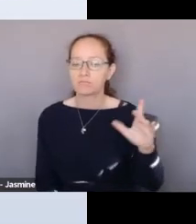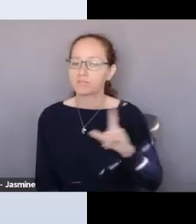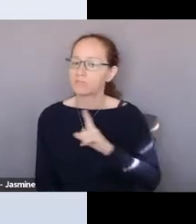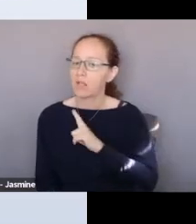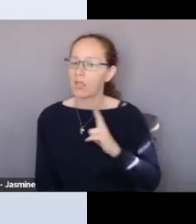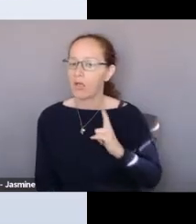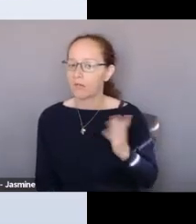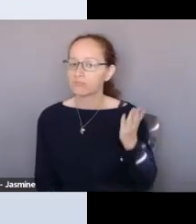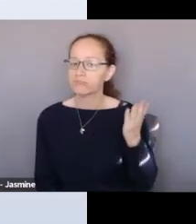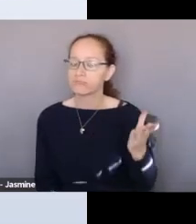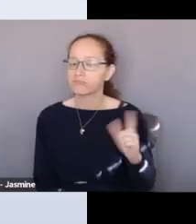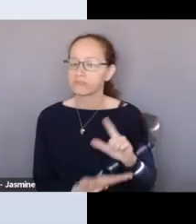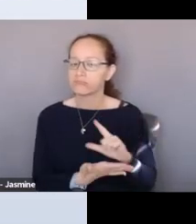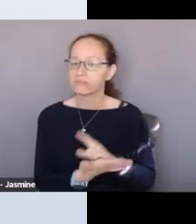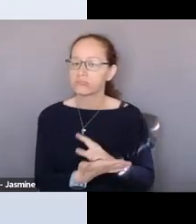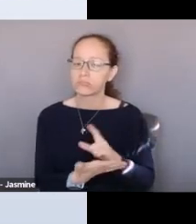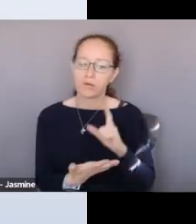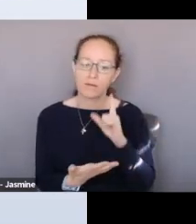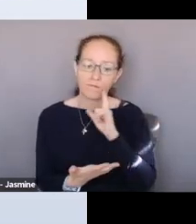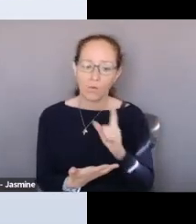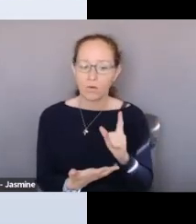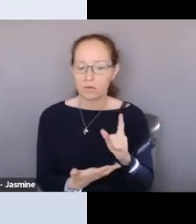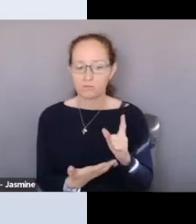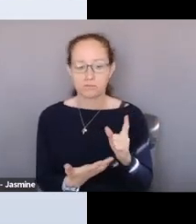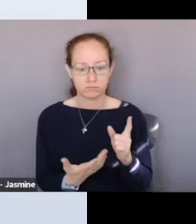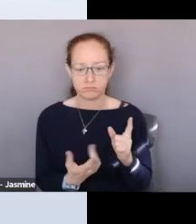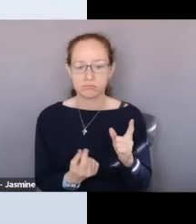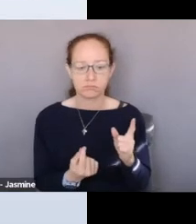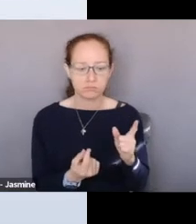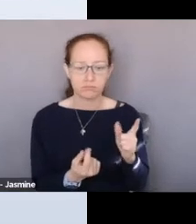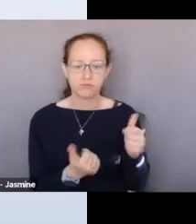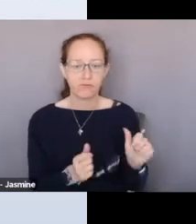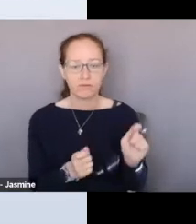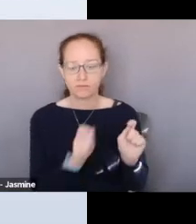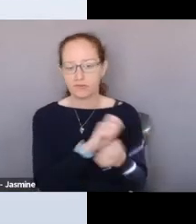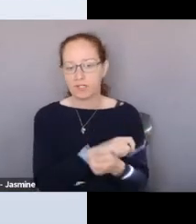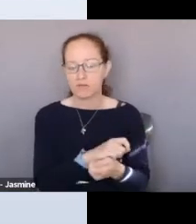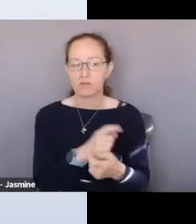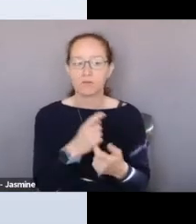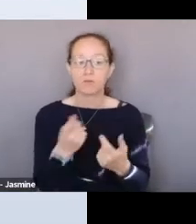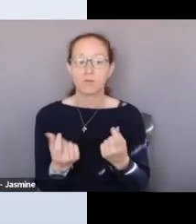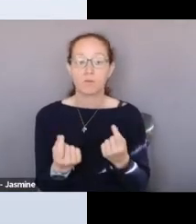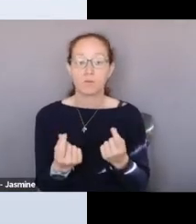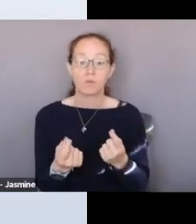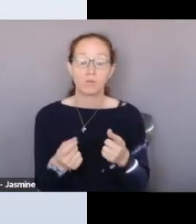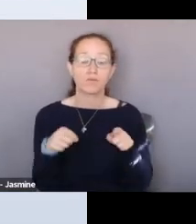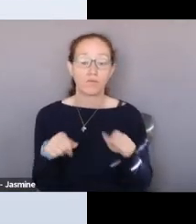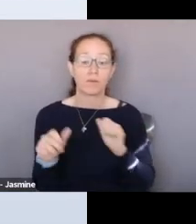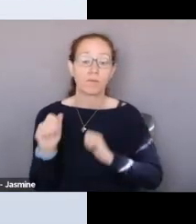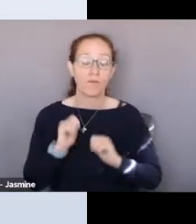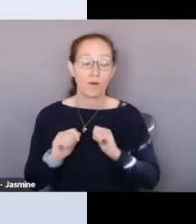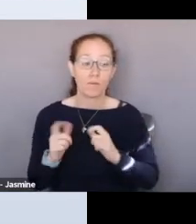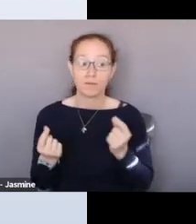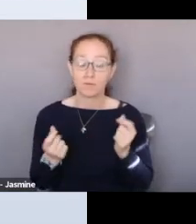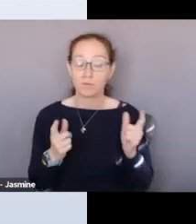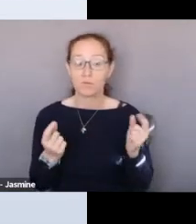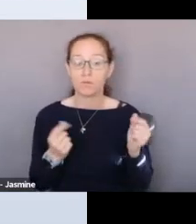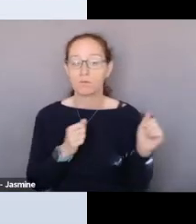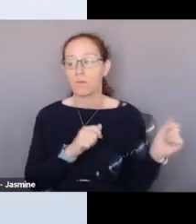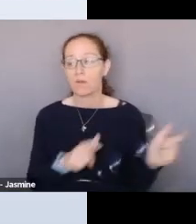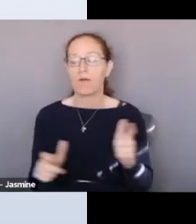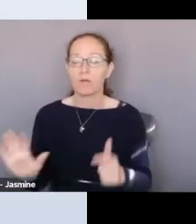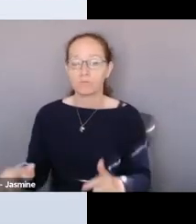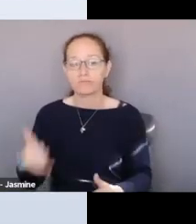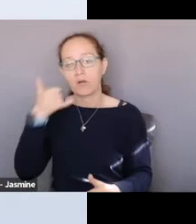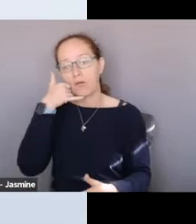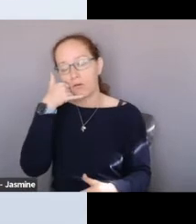performances where we all pick up the phone and leave the call. So that gives you an example of how to structure